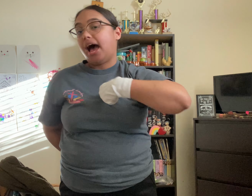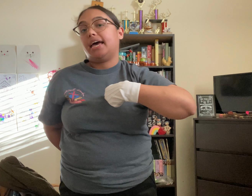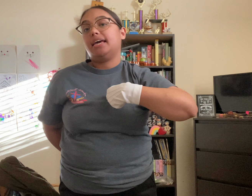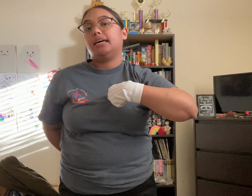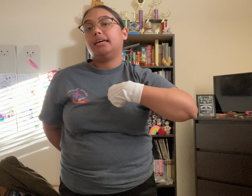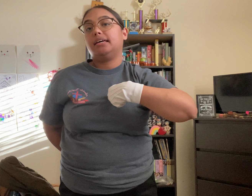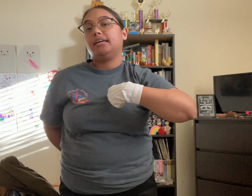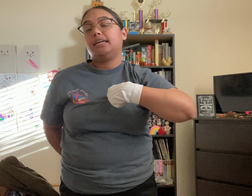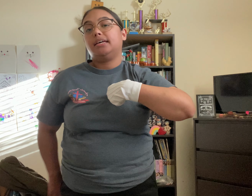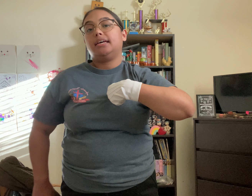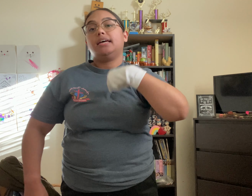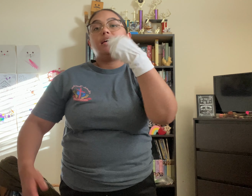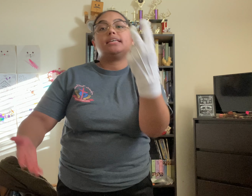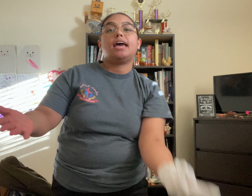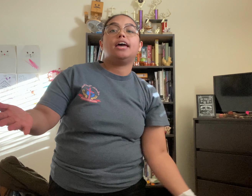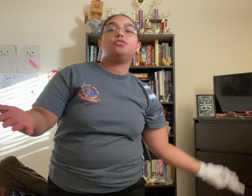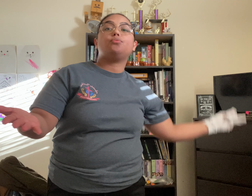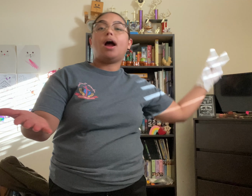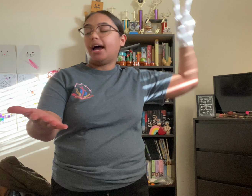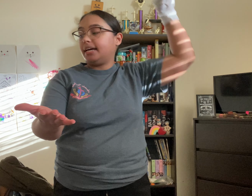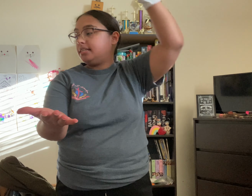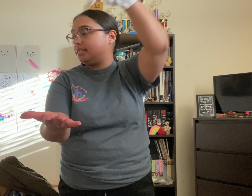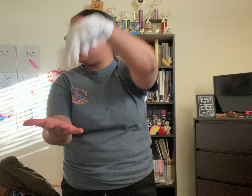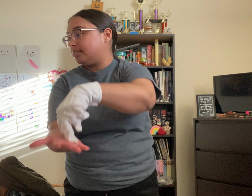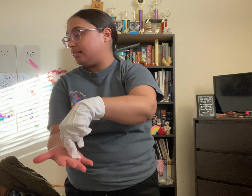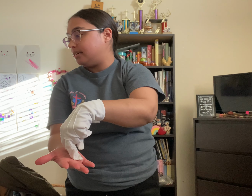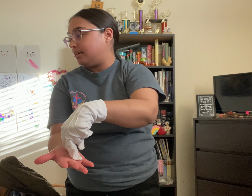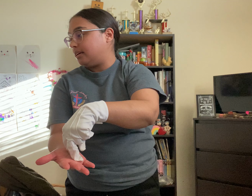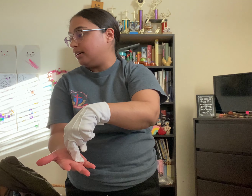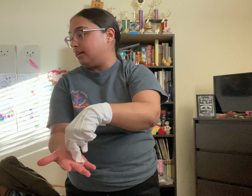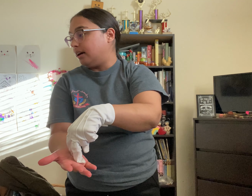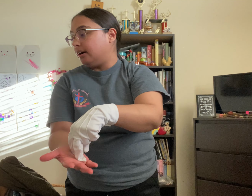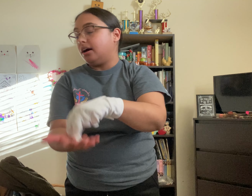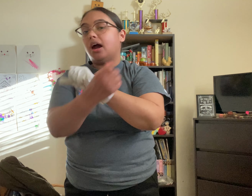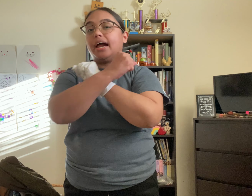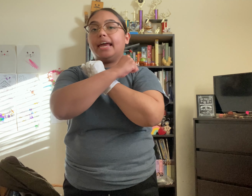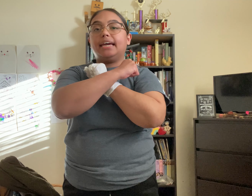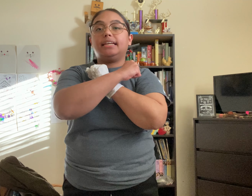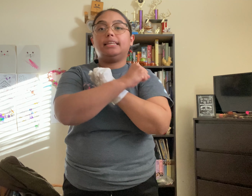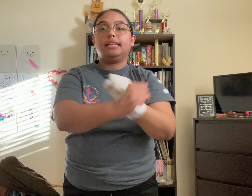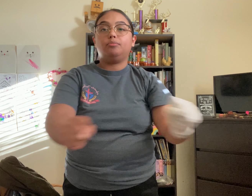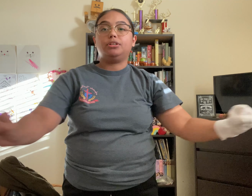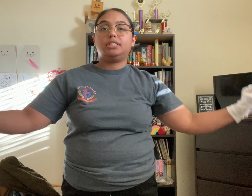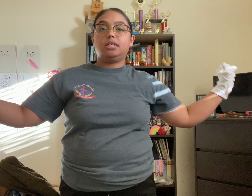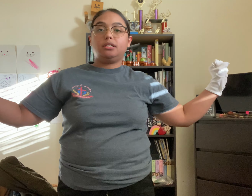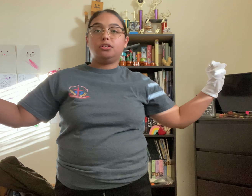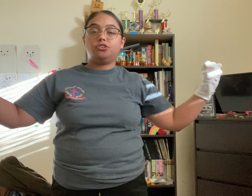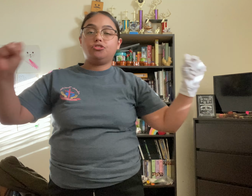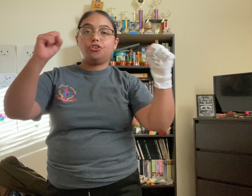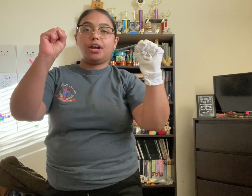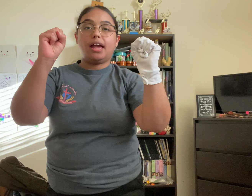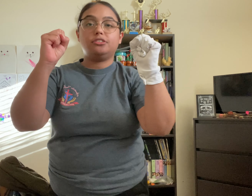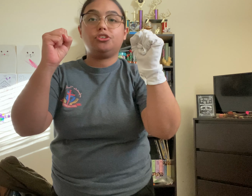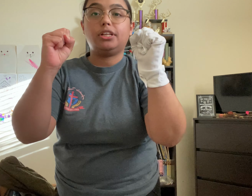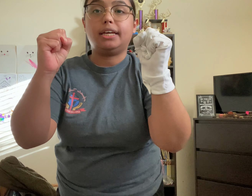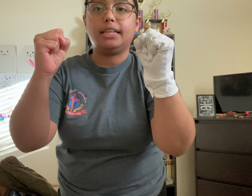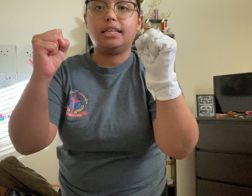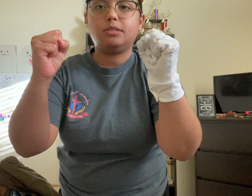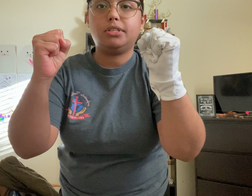I can rise in liberty. So your hands are like in this